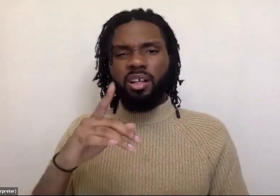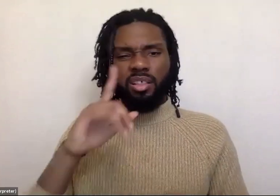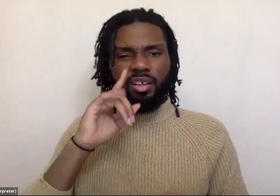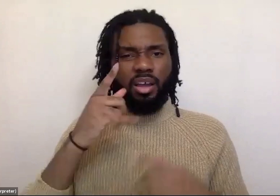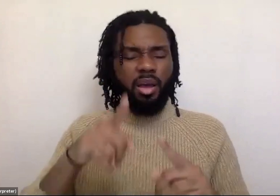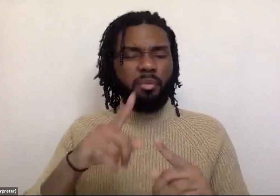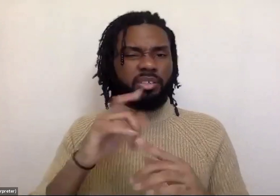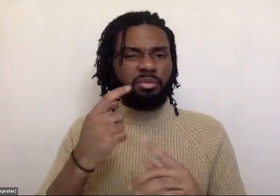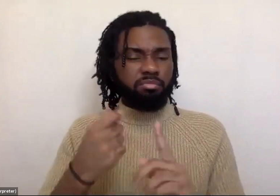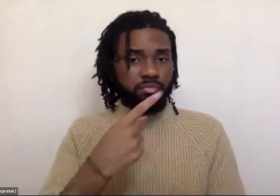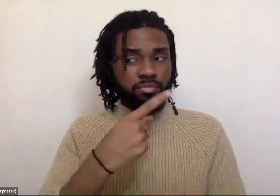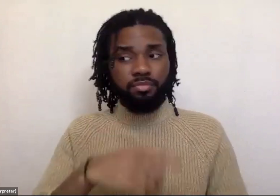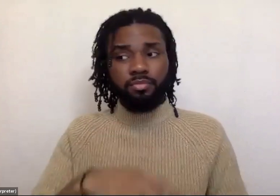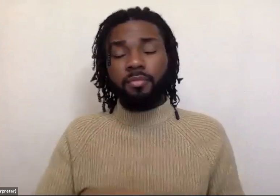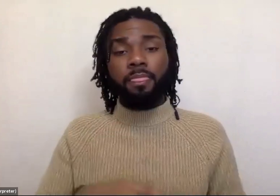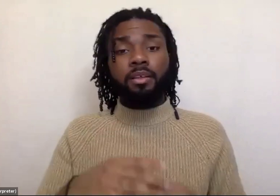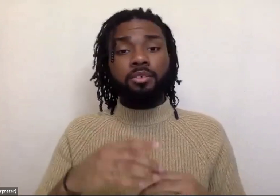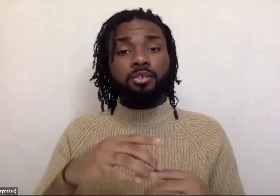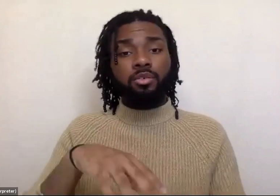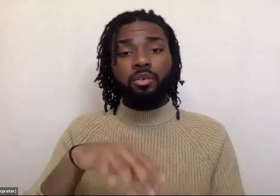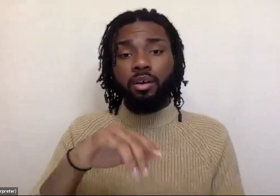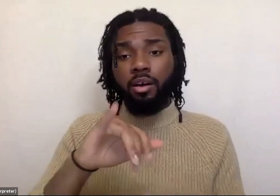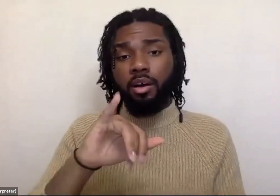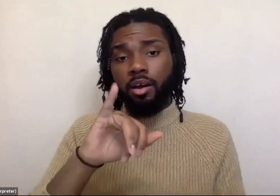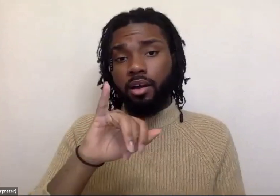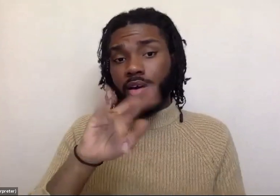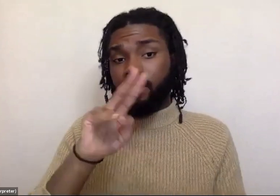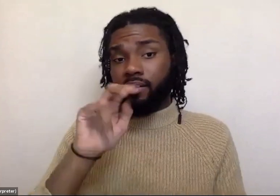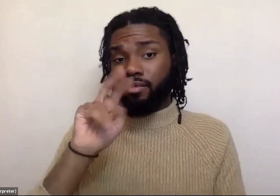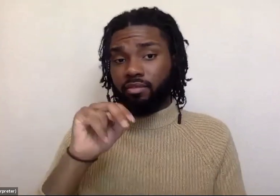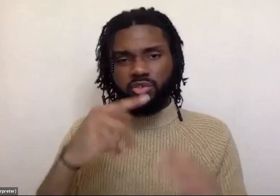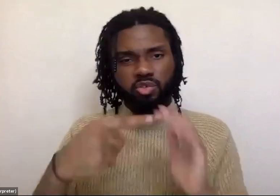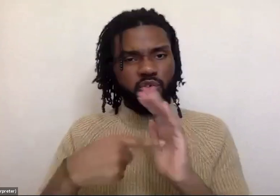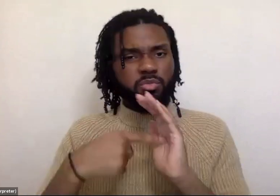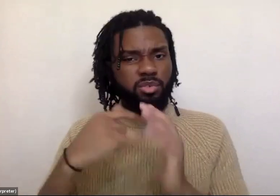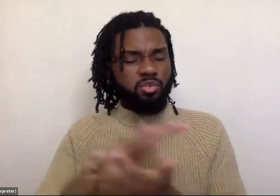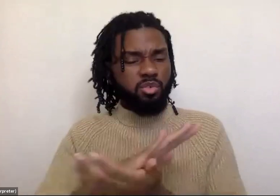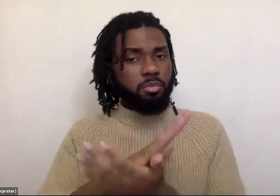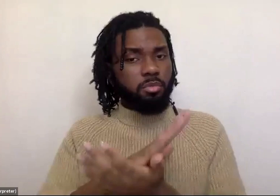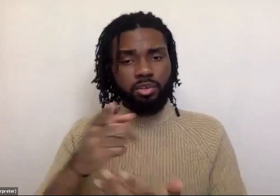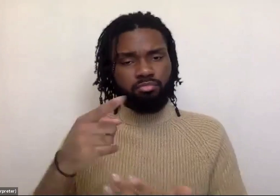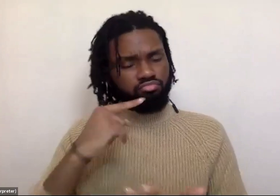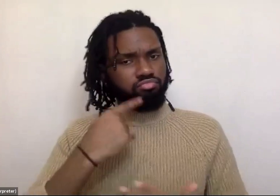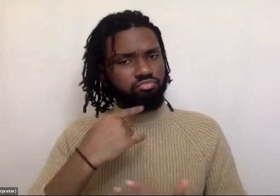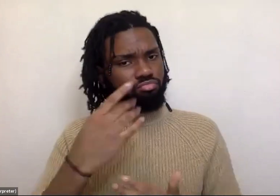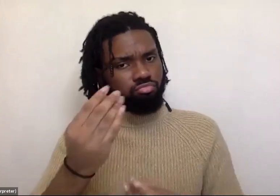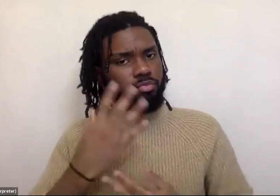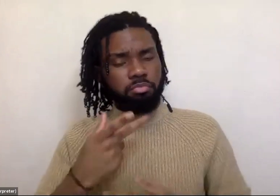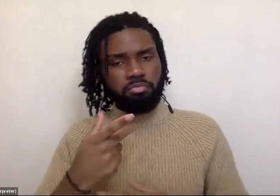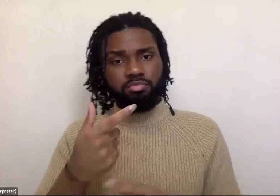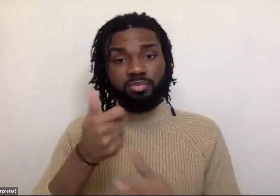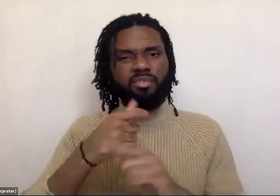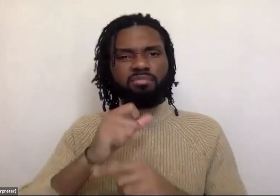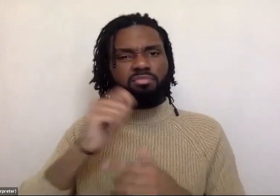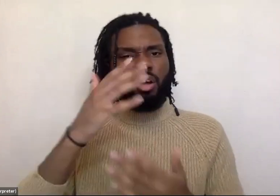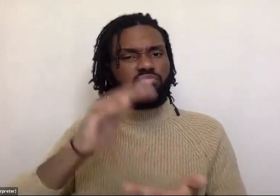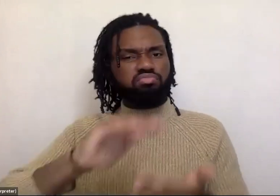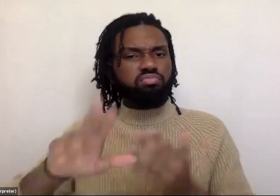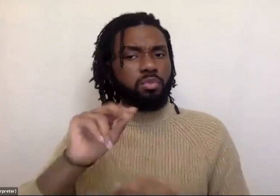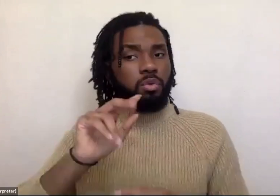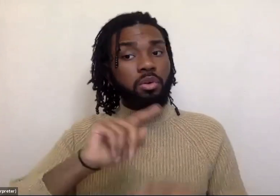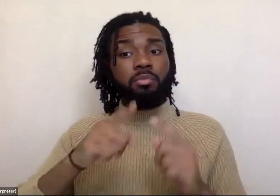Ivanhoe Donaldson, showed it to me, gave it to me, and he said very seriously, he was in no way dismissing it. And he